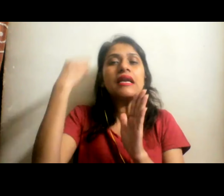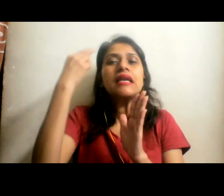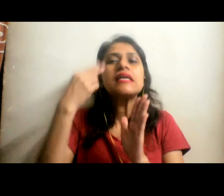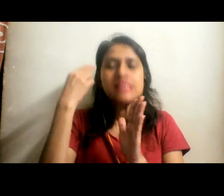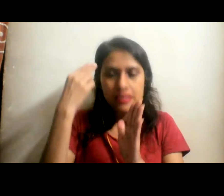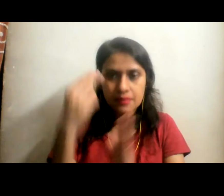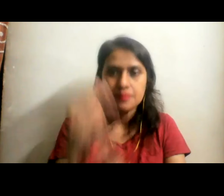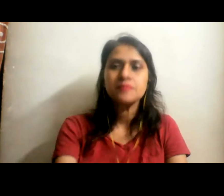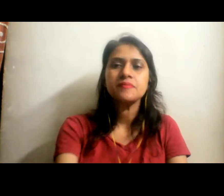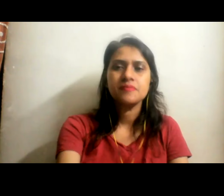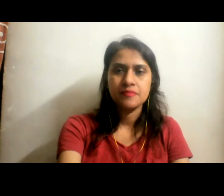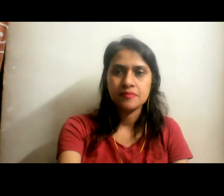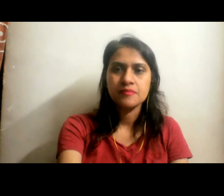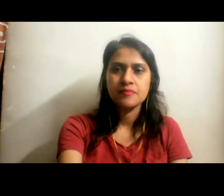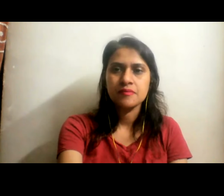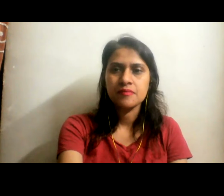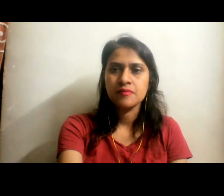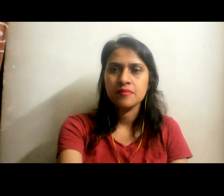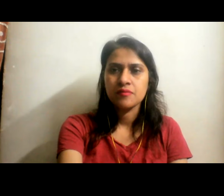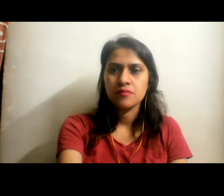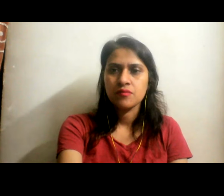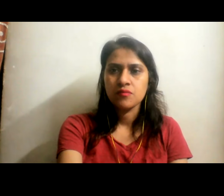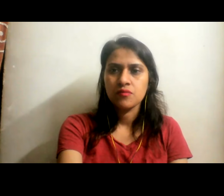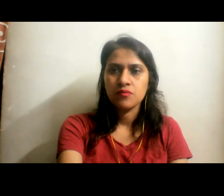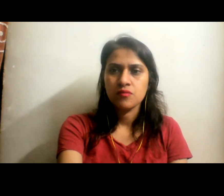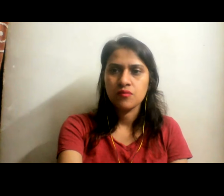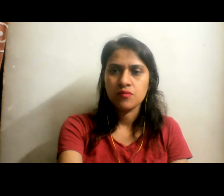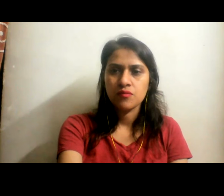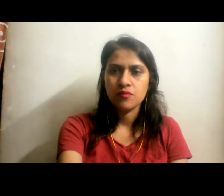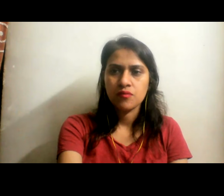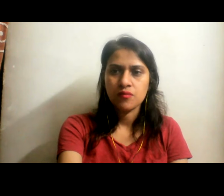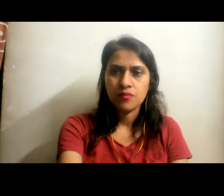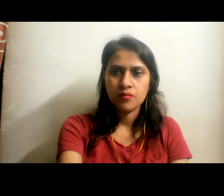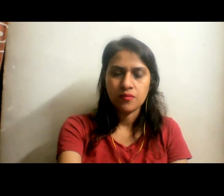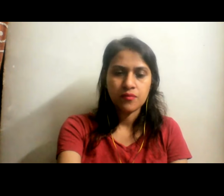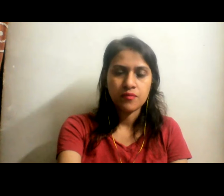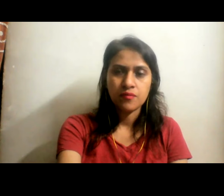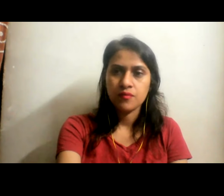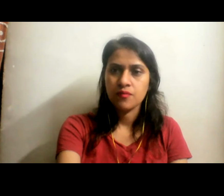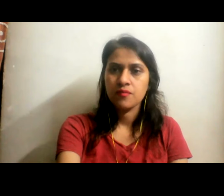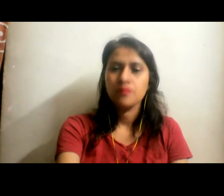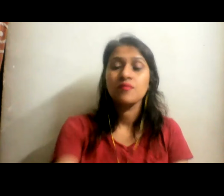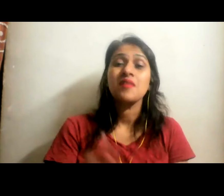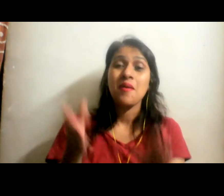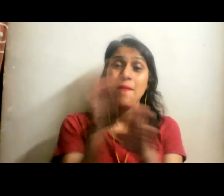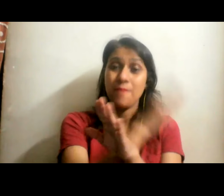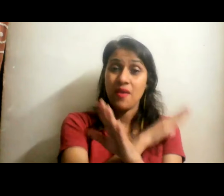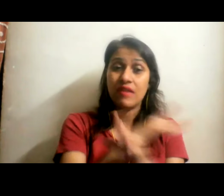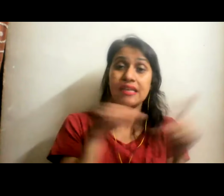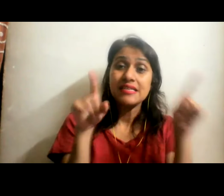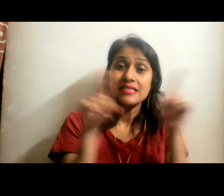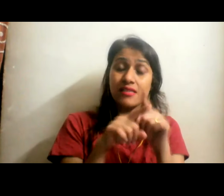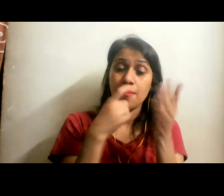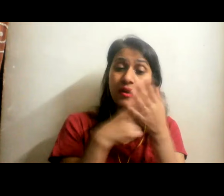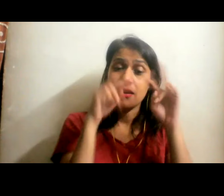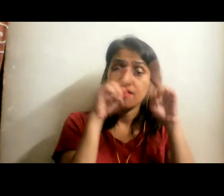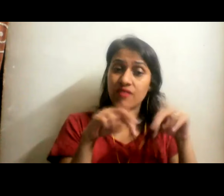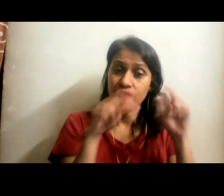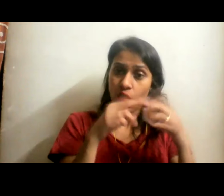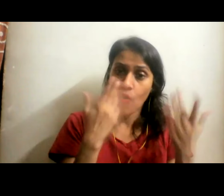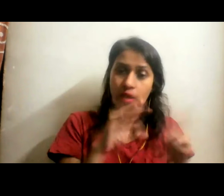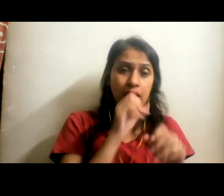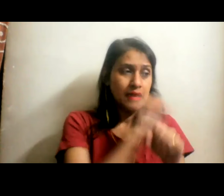into the why and how. One more example, ma'am, could be if one earlier study is done and we have seen the limitations,